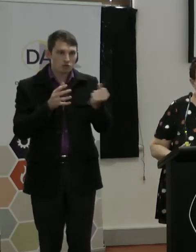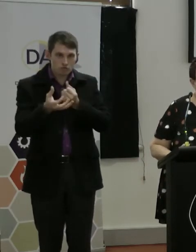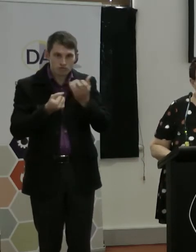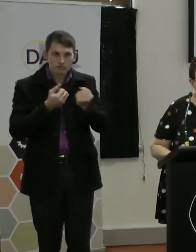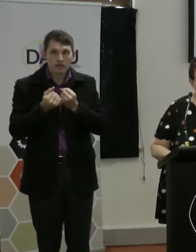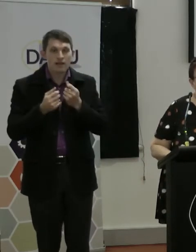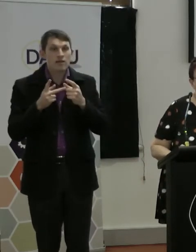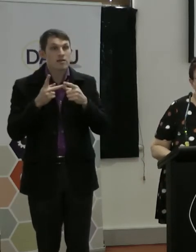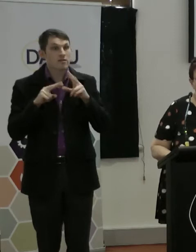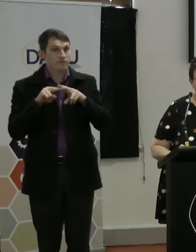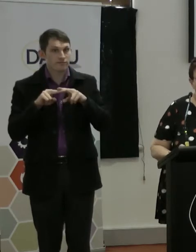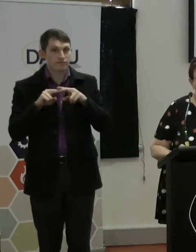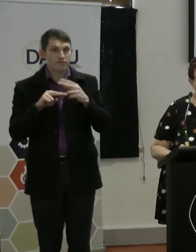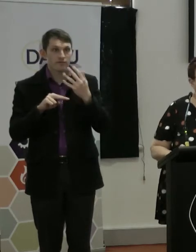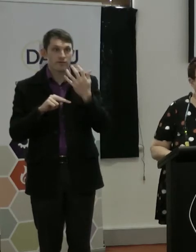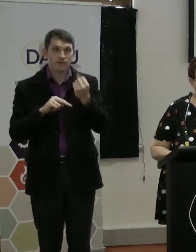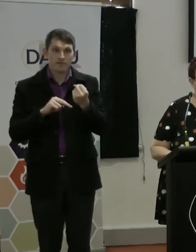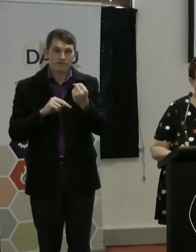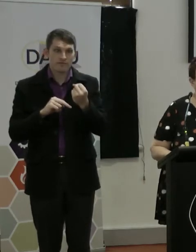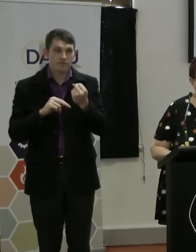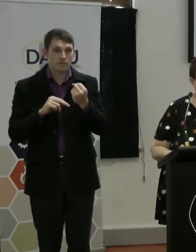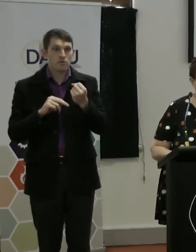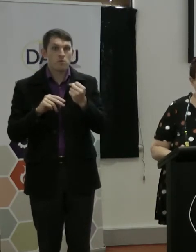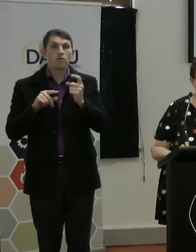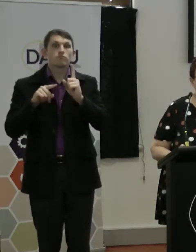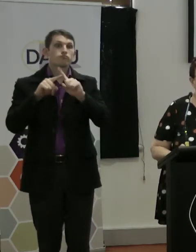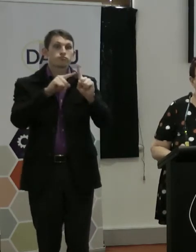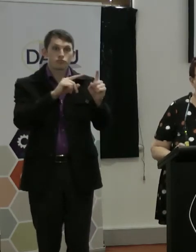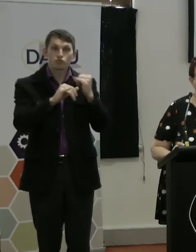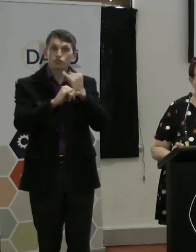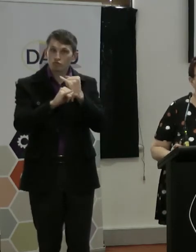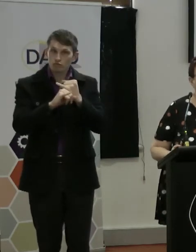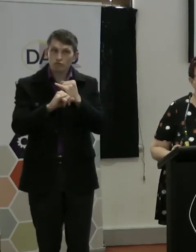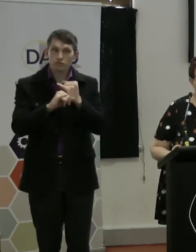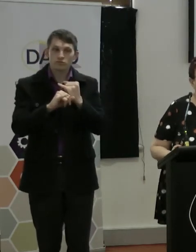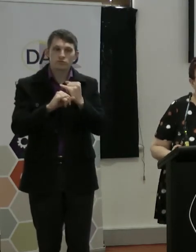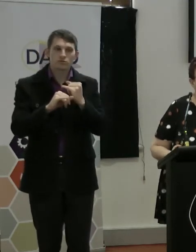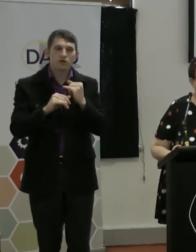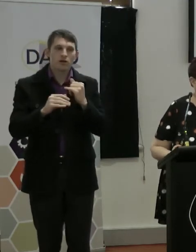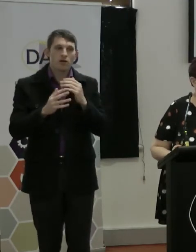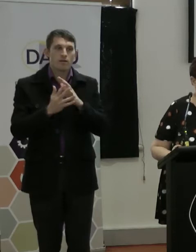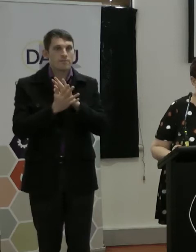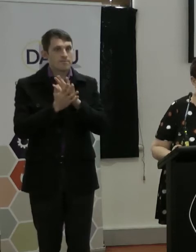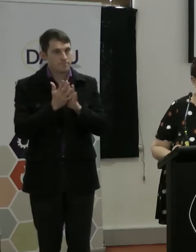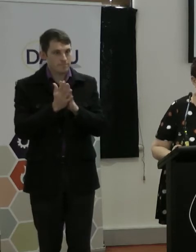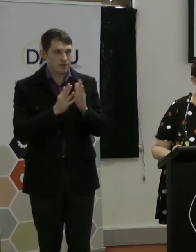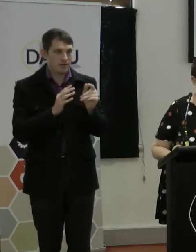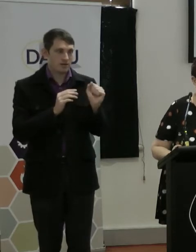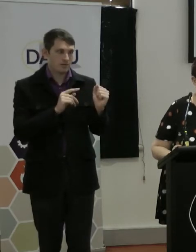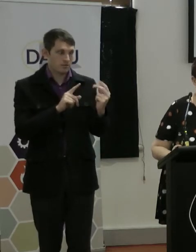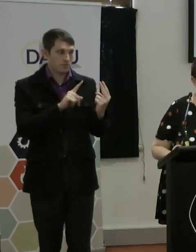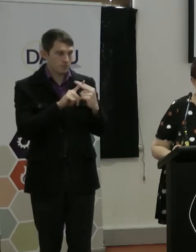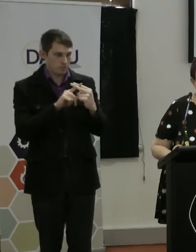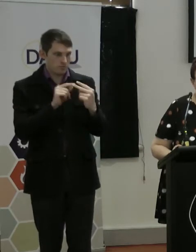if there are multiple institutions involved, for example, that could delay an application for